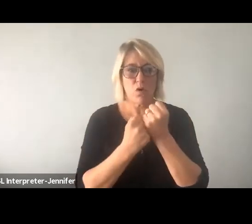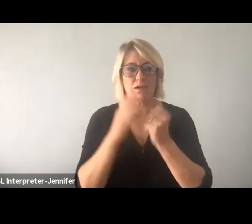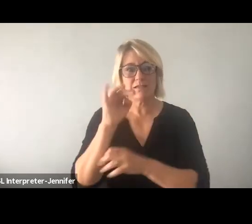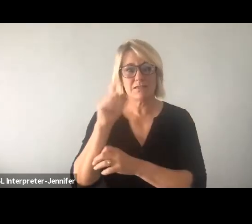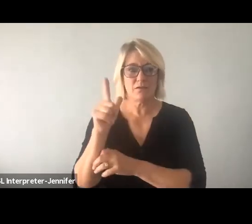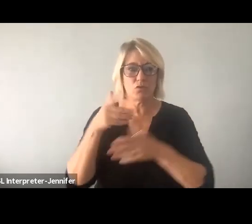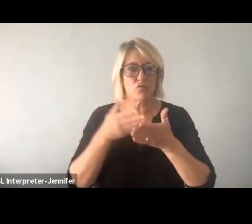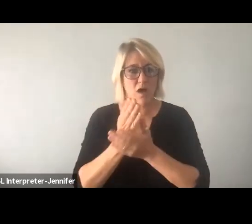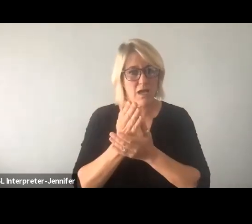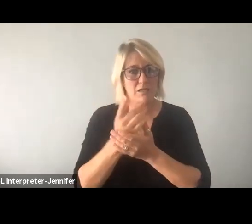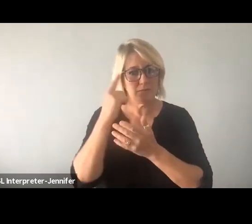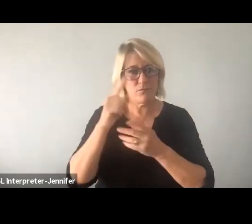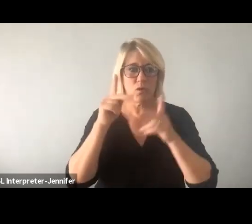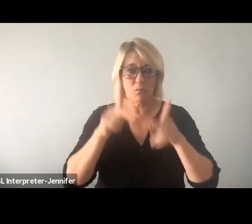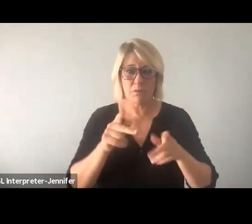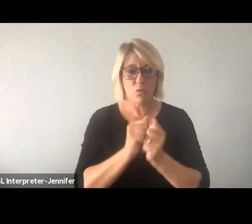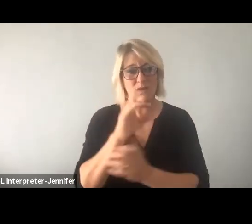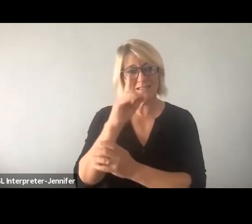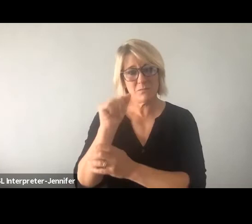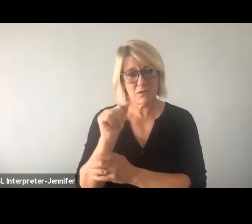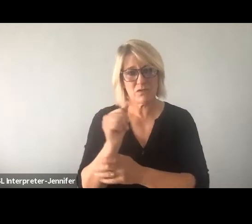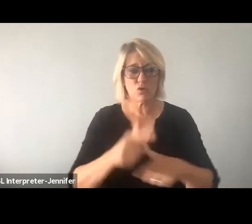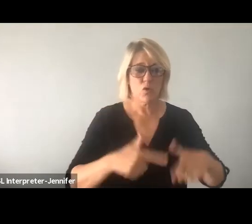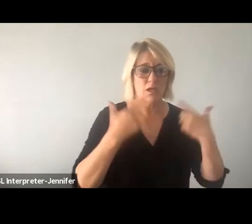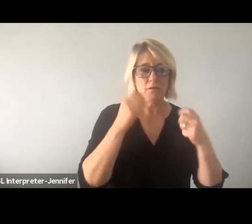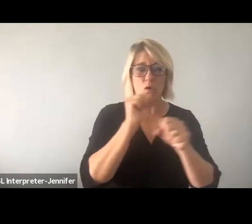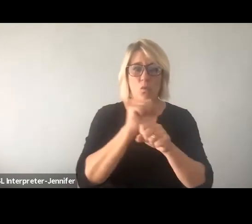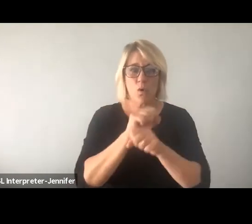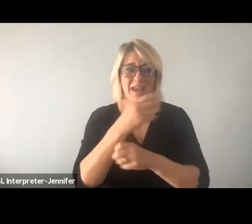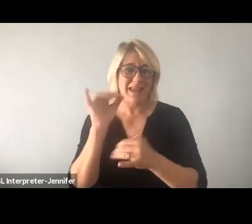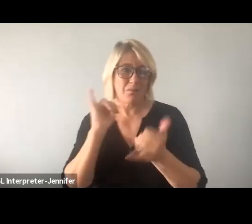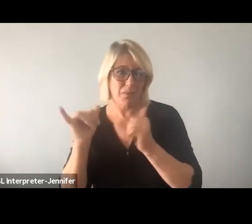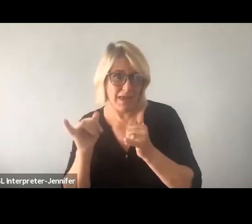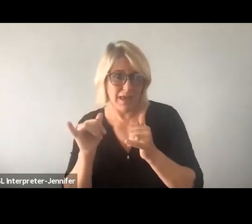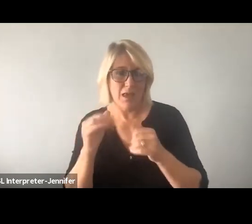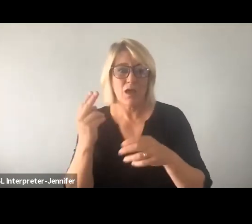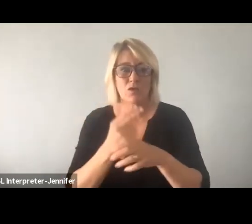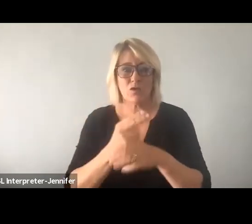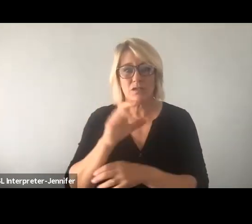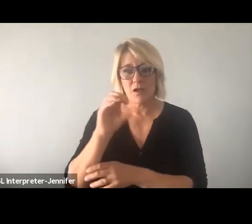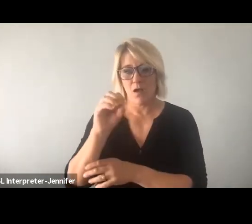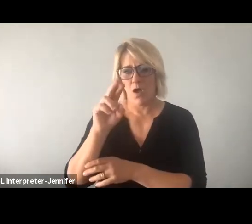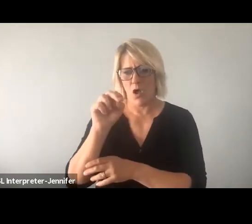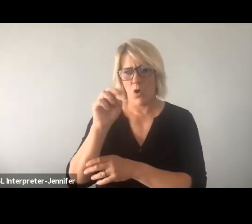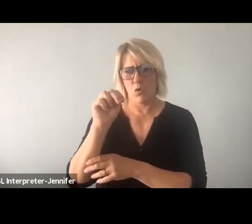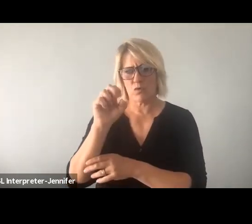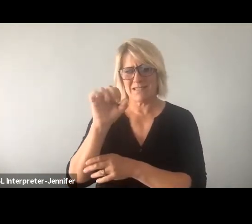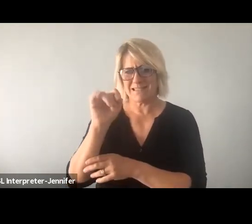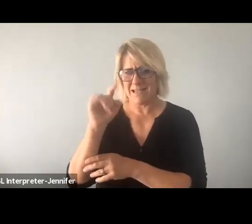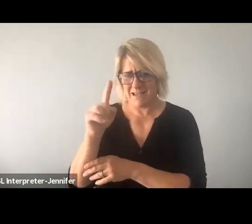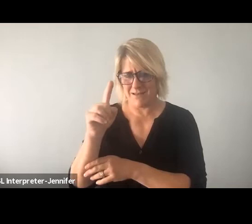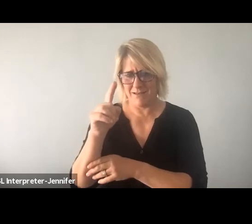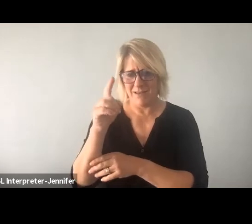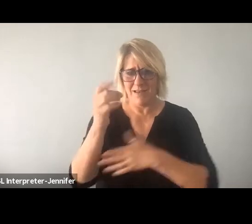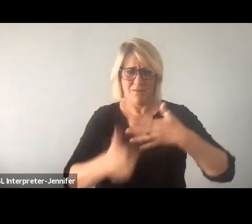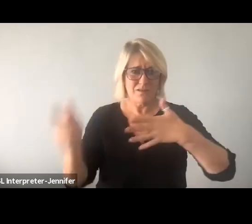live, work, and play in the community using Olmstead, the Supreme Court's decision. And so much of the work